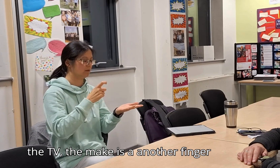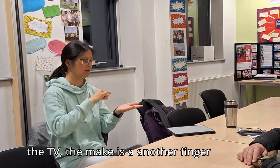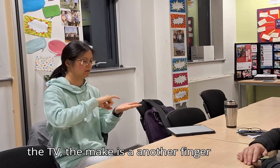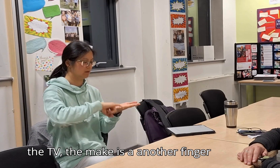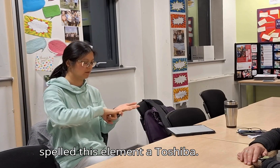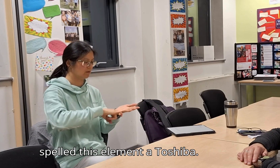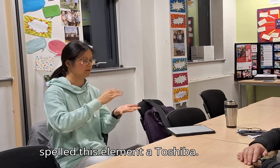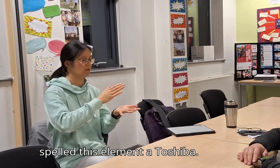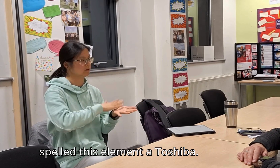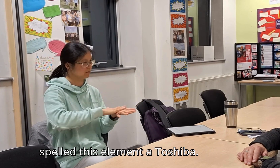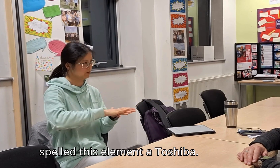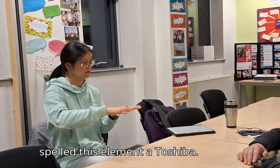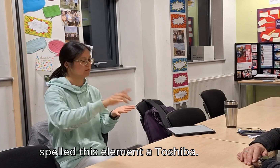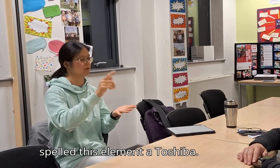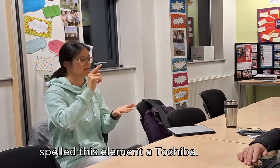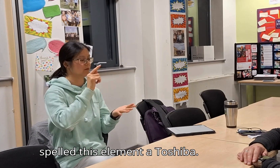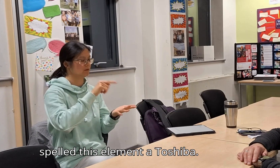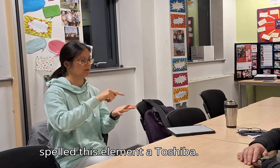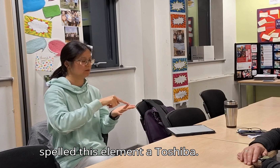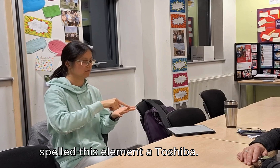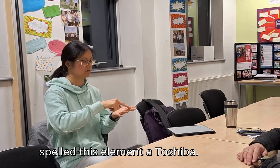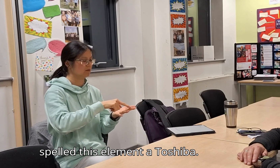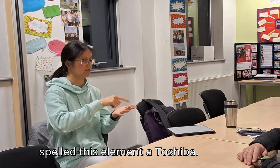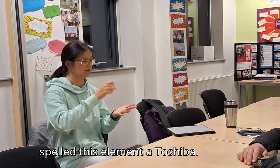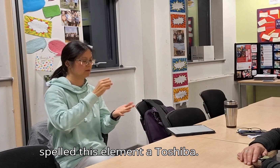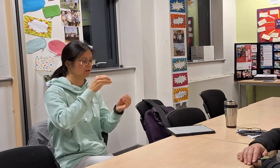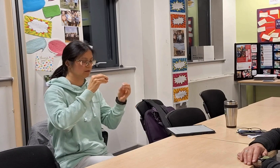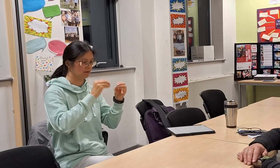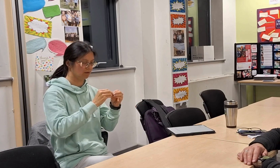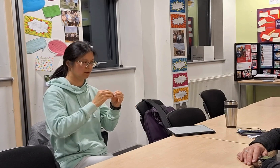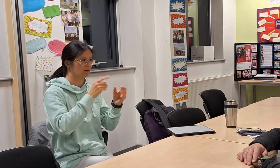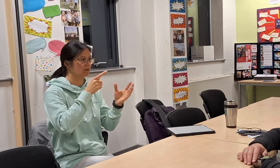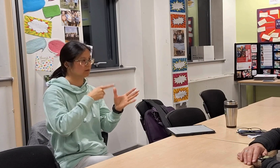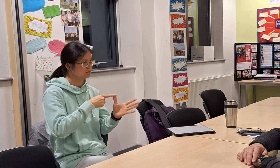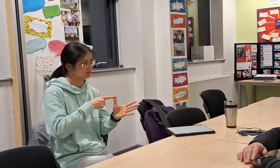finger spell this element, a Toshiba.